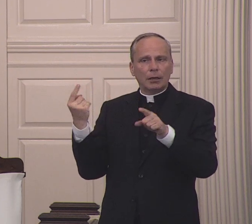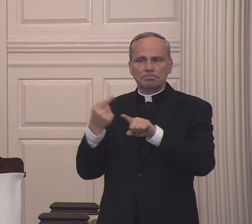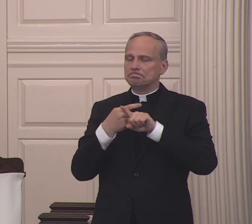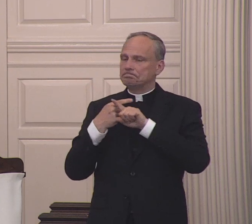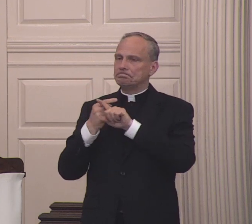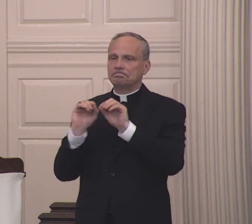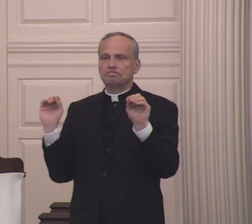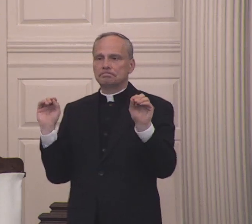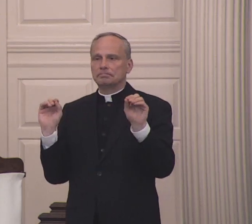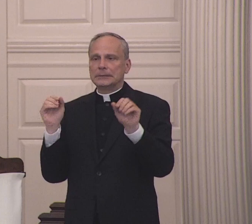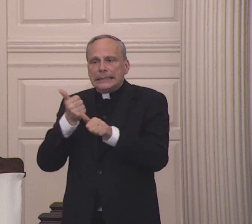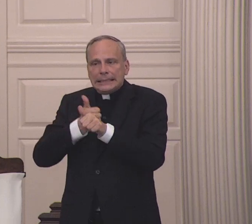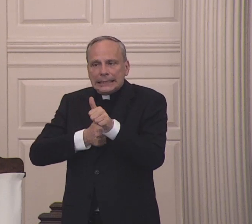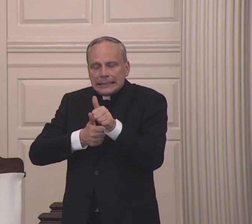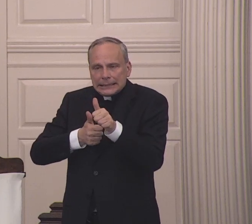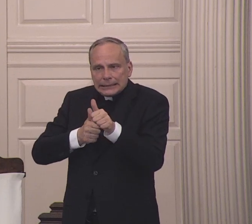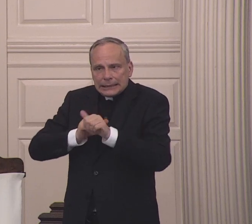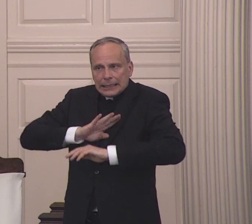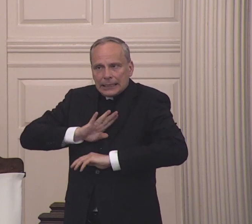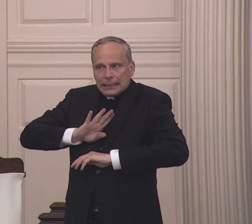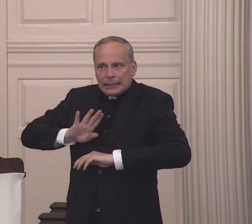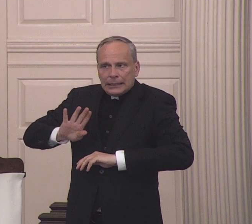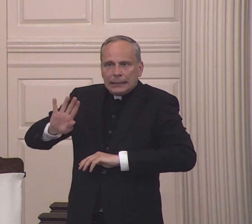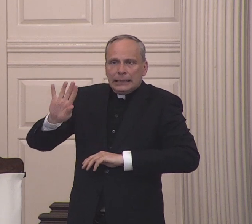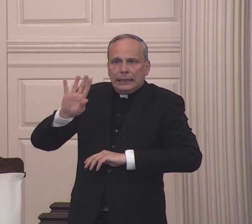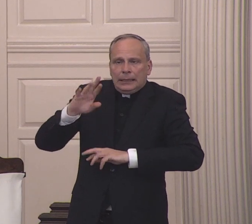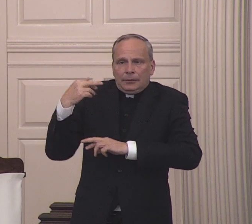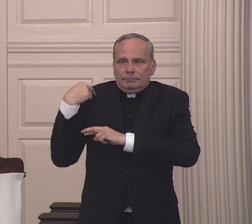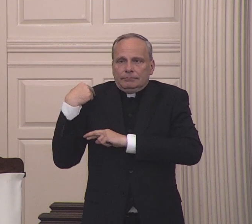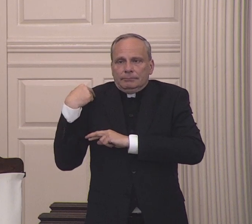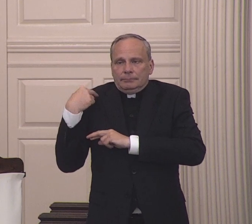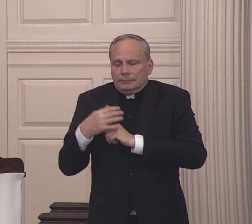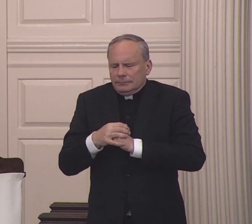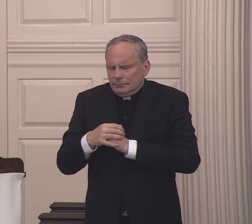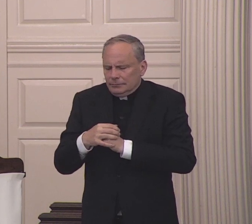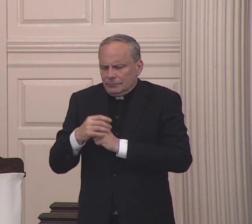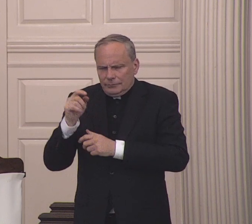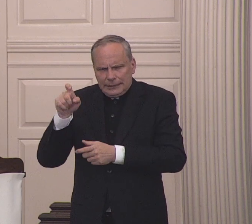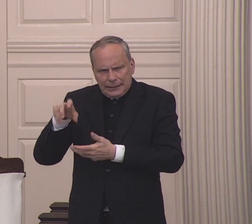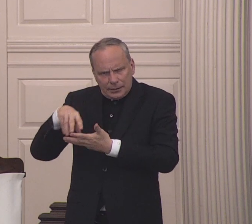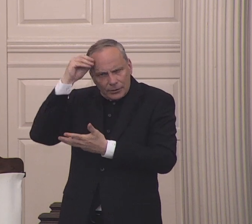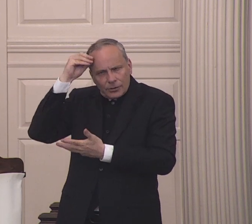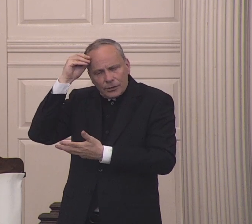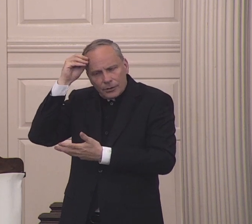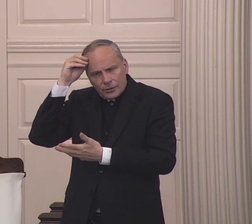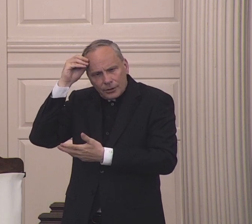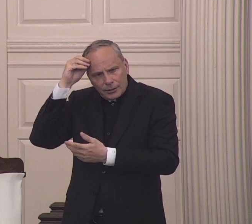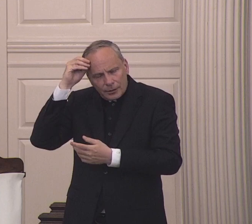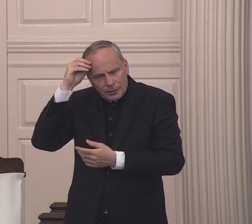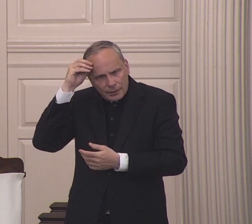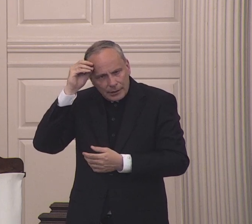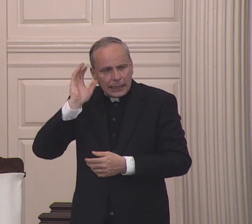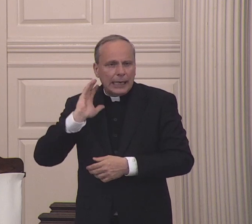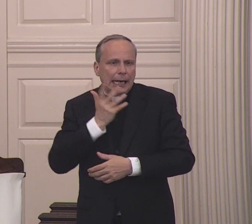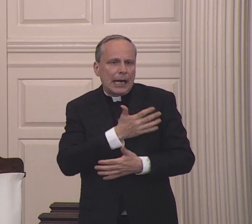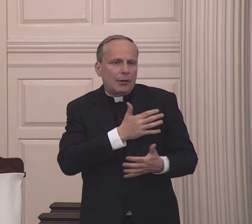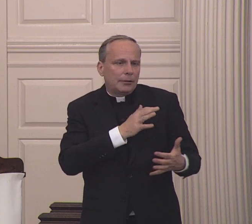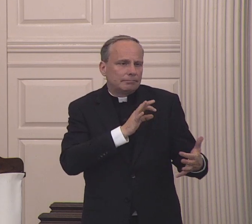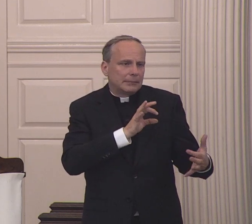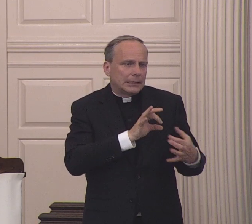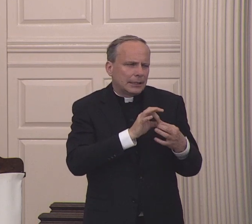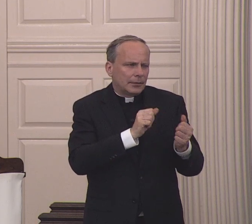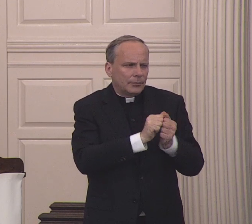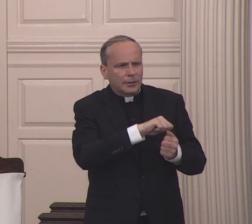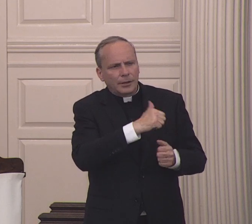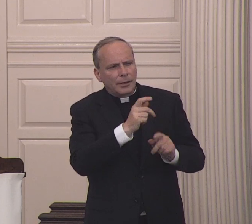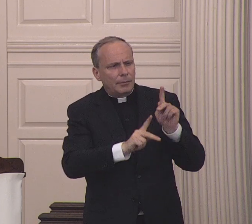conflict, each fulfilling their responsibility. We need to learn something in our relationships